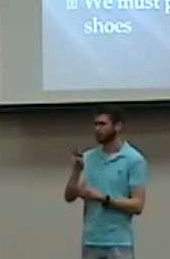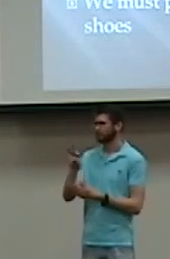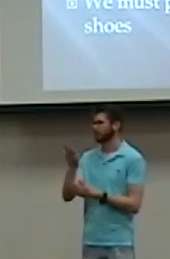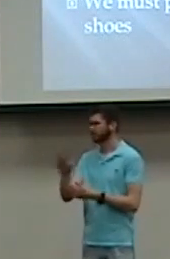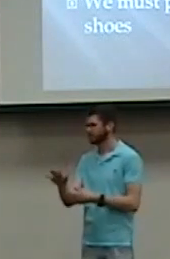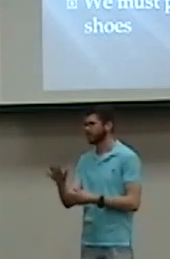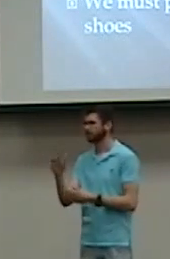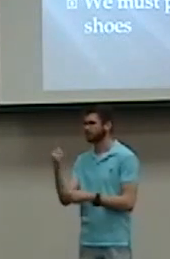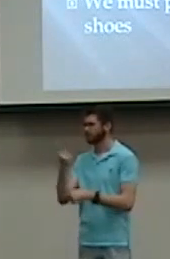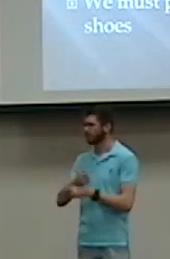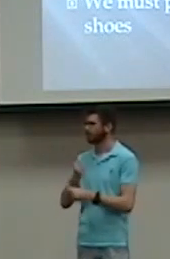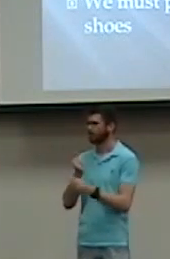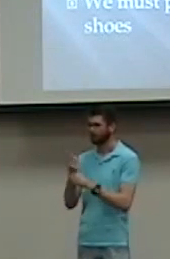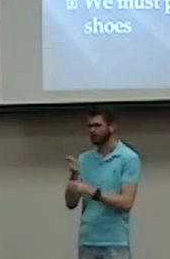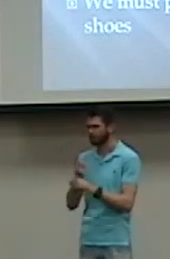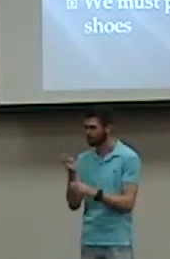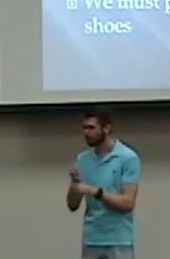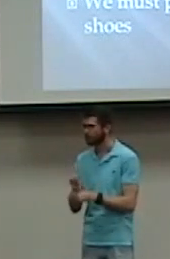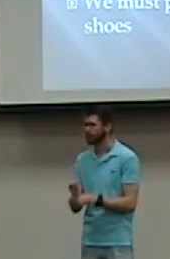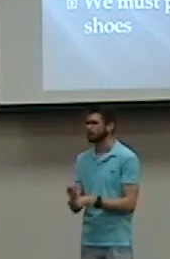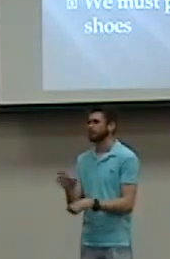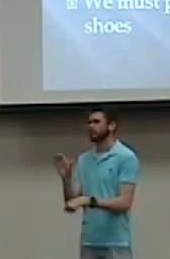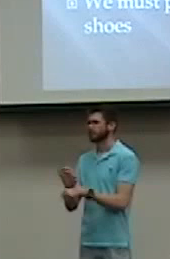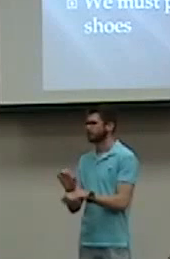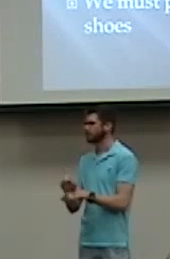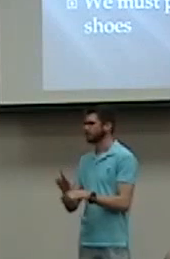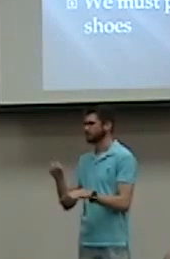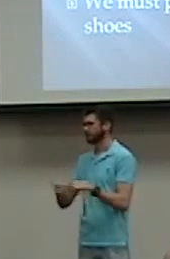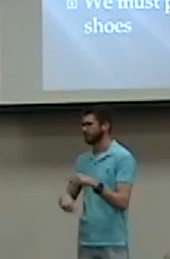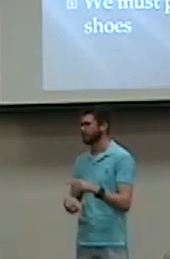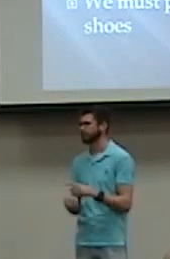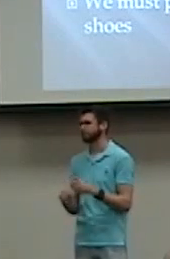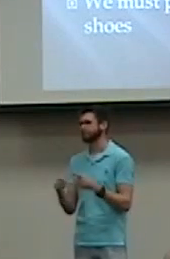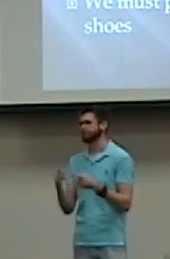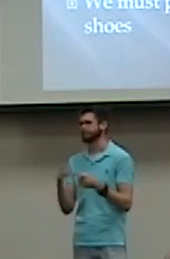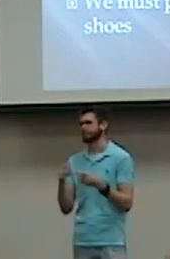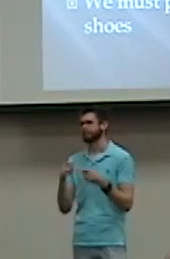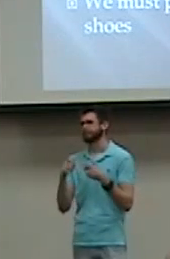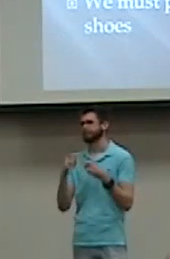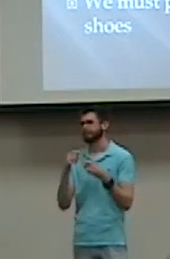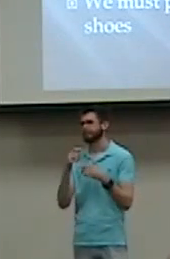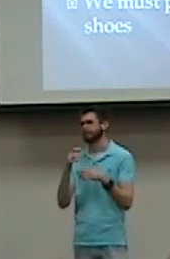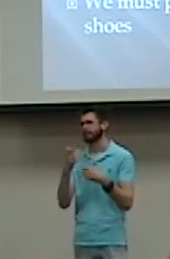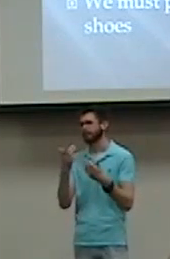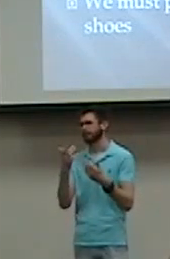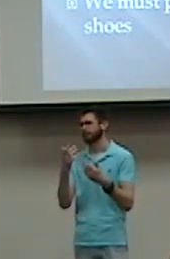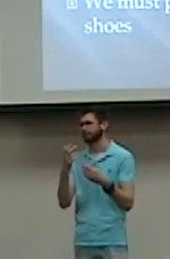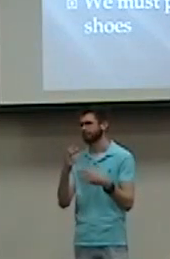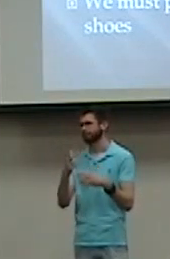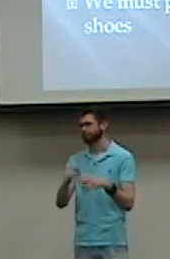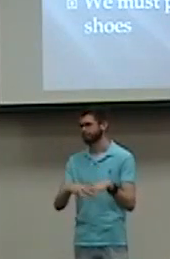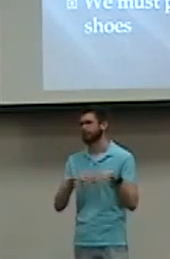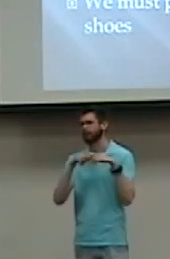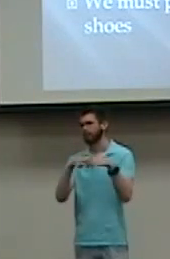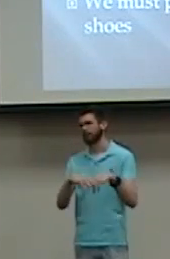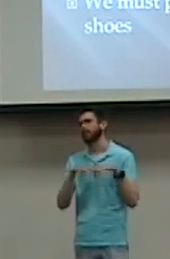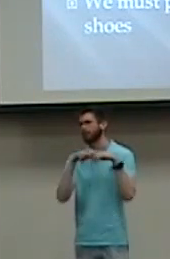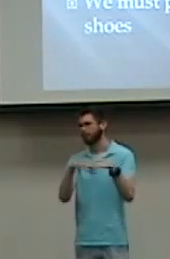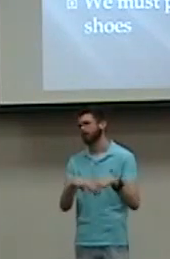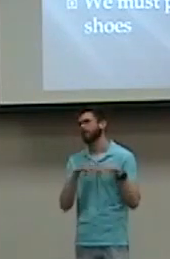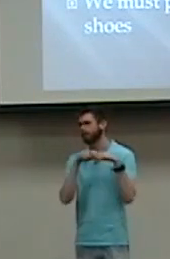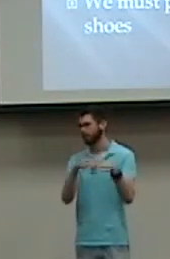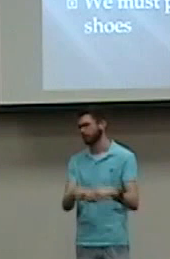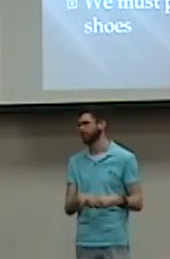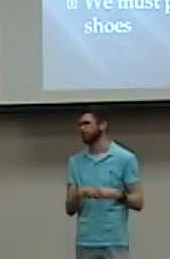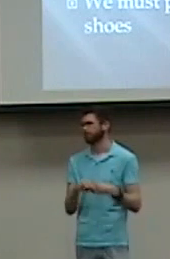The church can't necessarily stick with them the entire time, but we need to be aware of that and be ministering to that. We